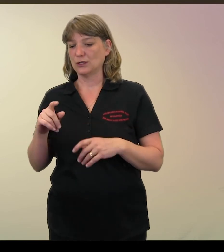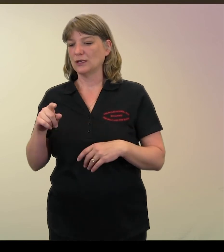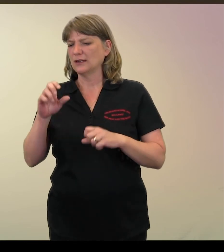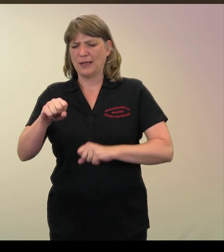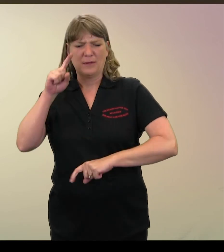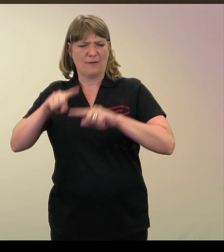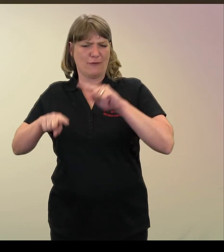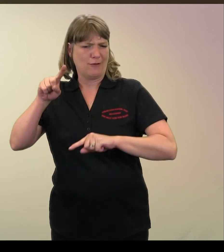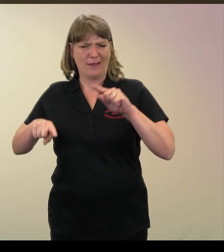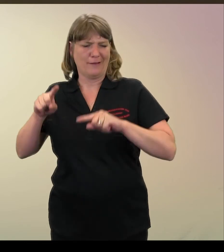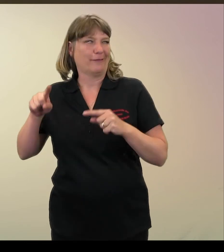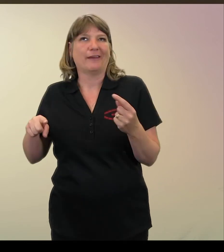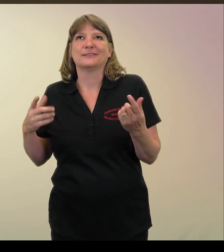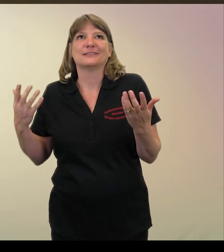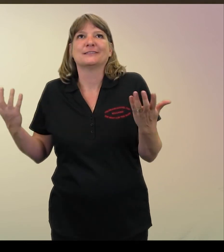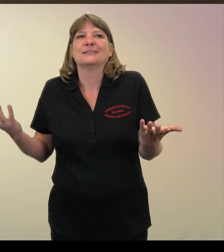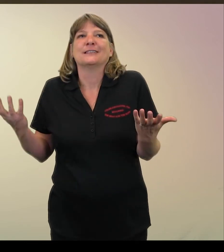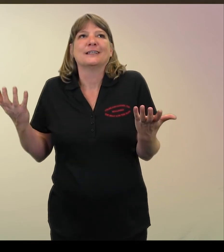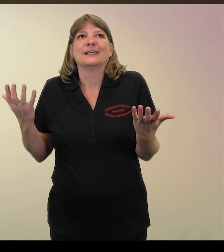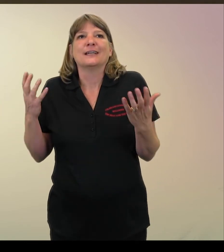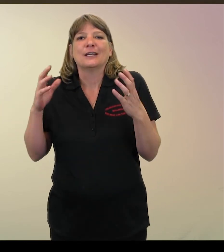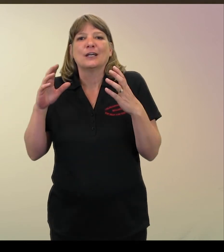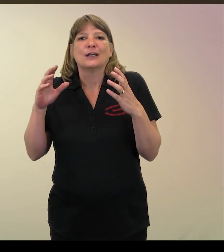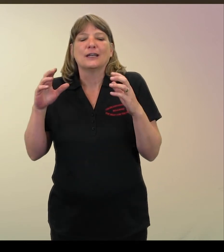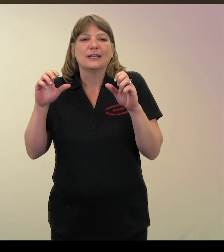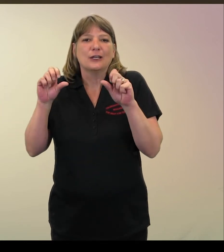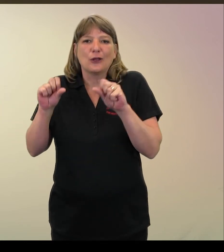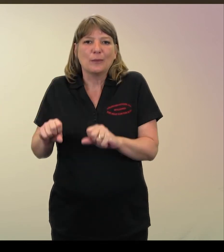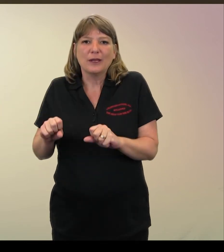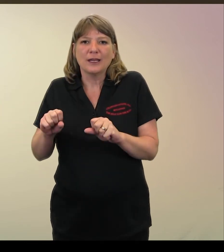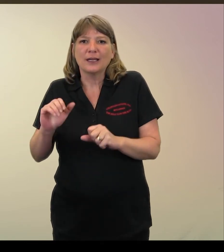this can be a variety of different things. It could be